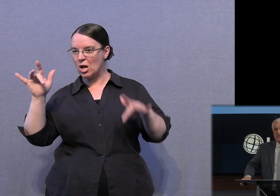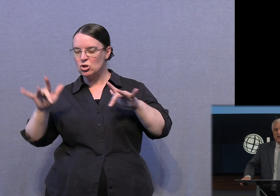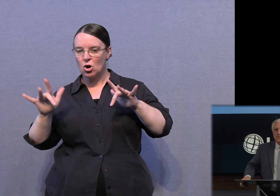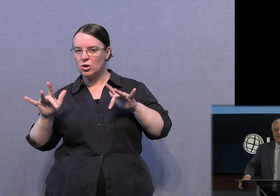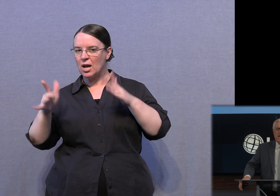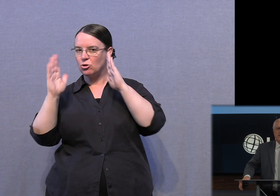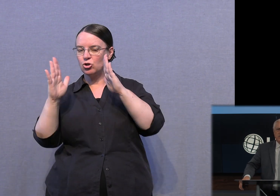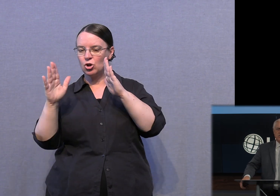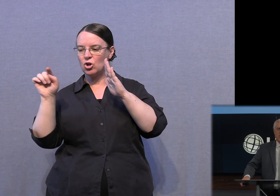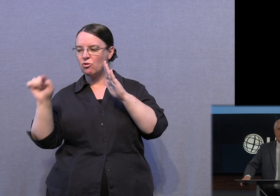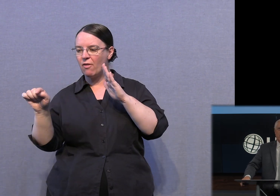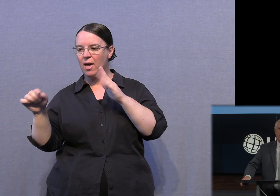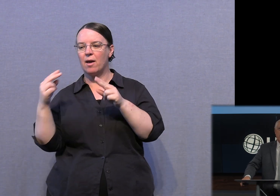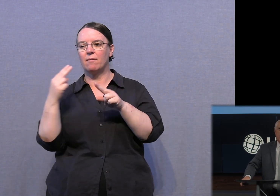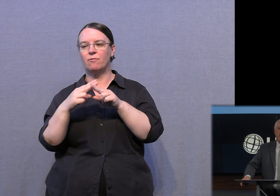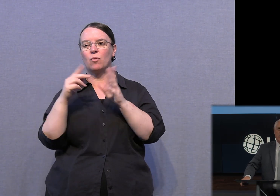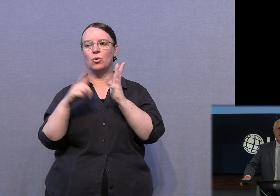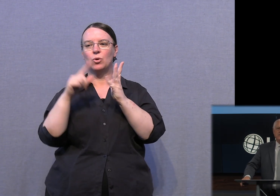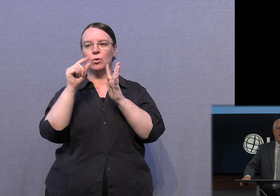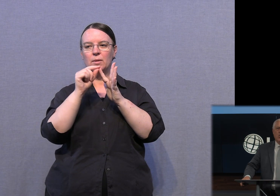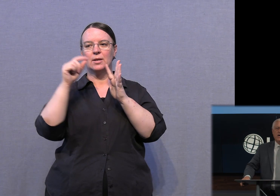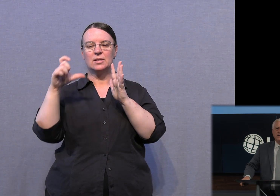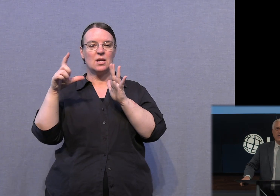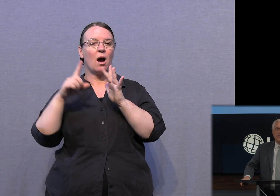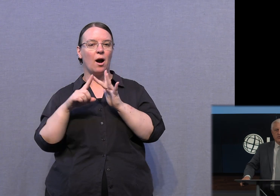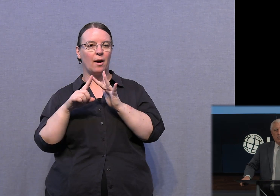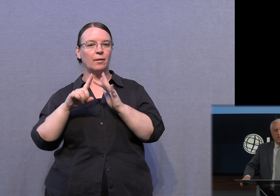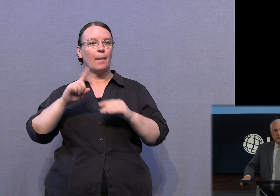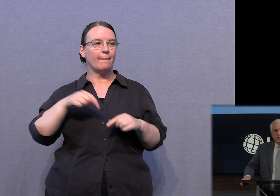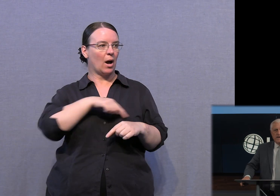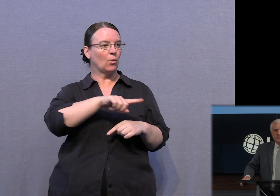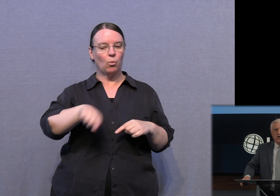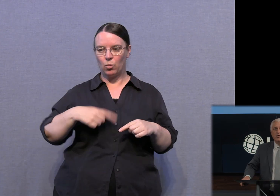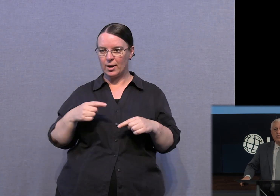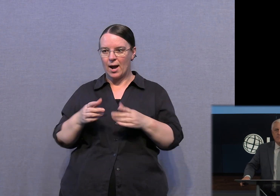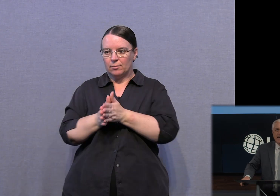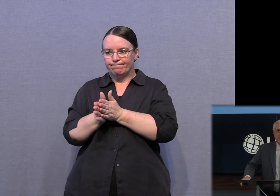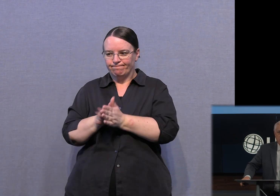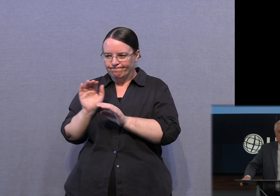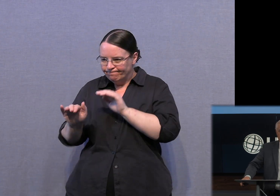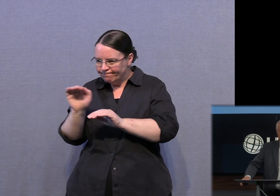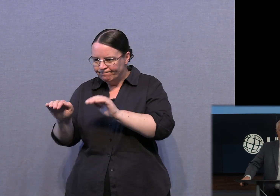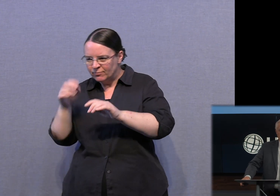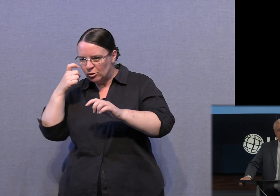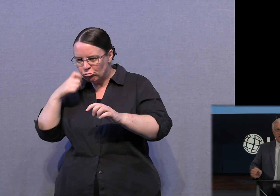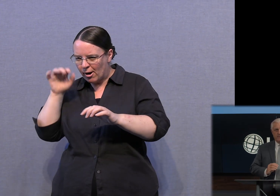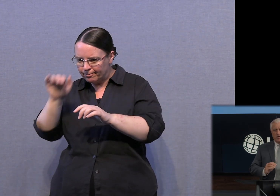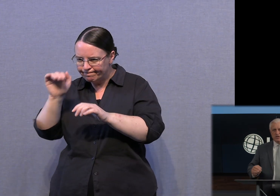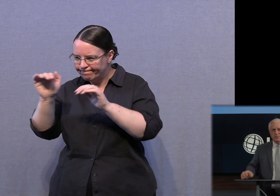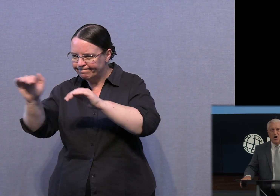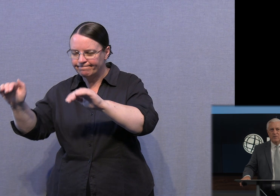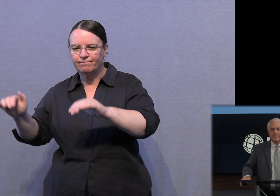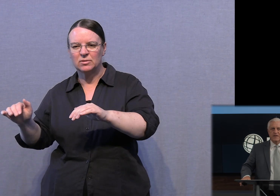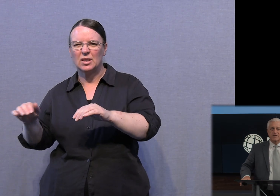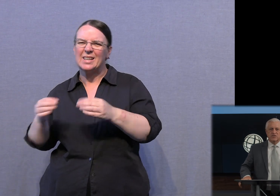far as the UPCI is concerned. But we are aggressively working to reach those remaining 12. Most of them are